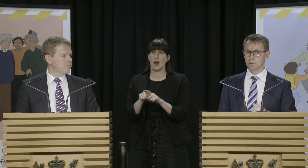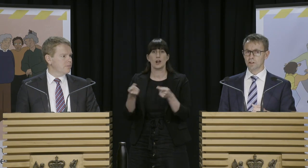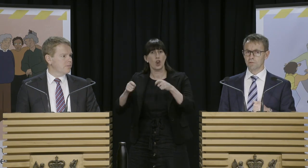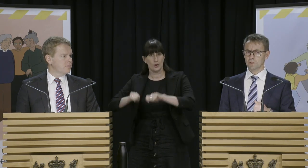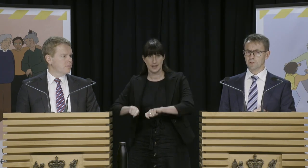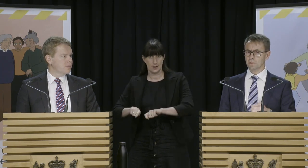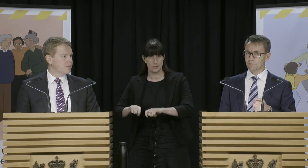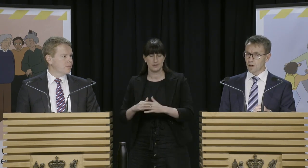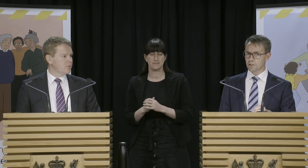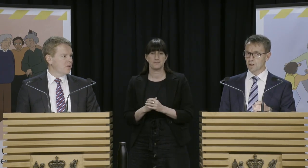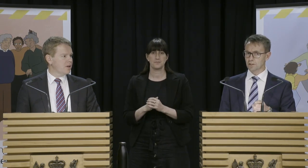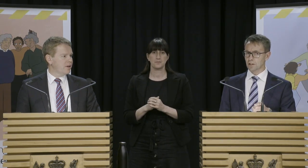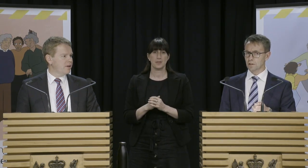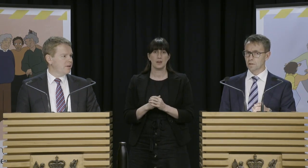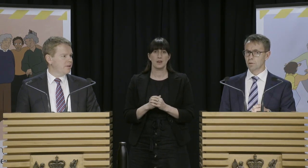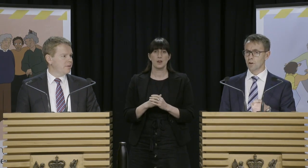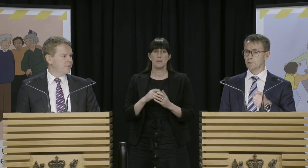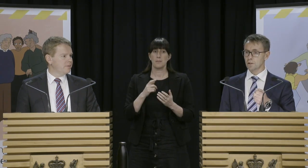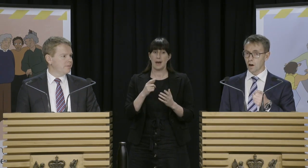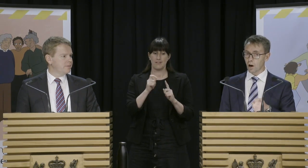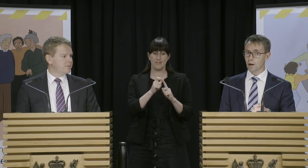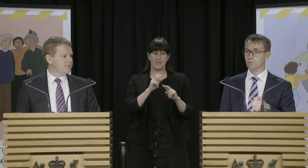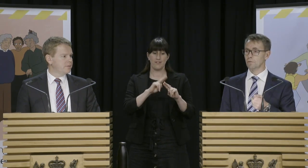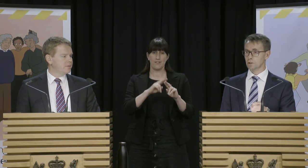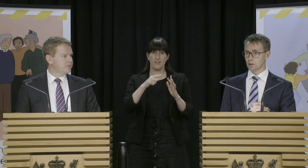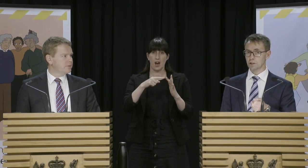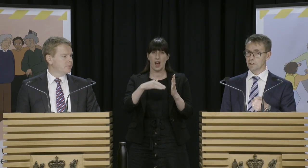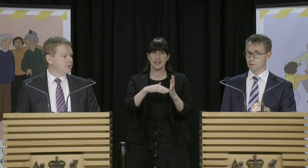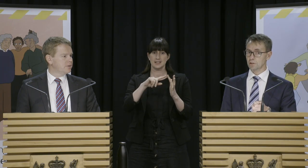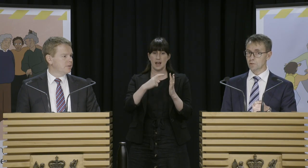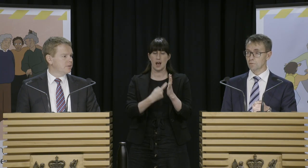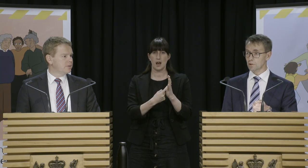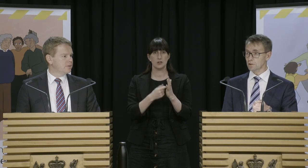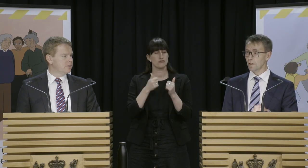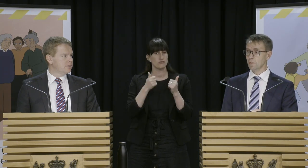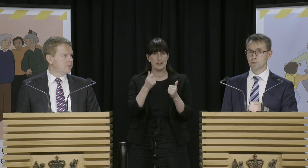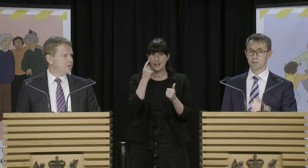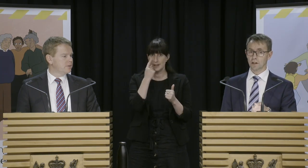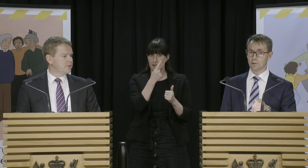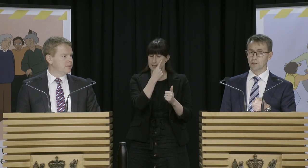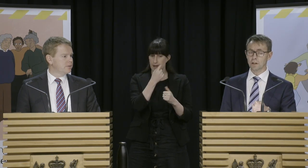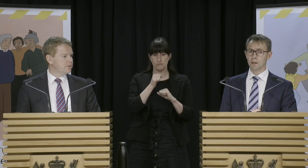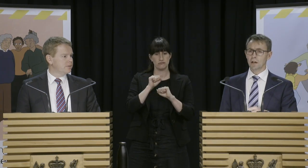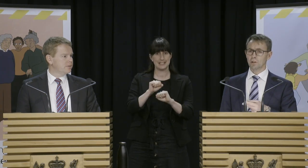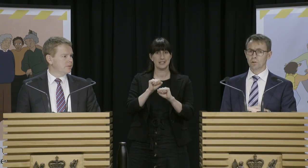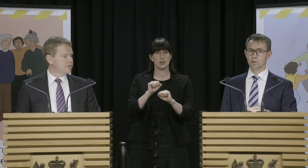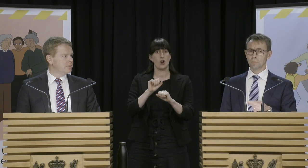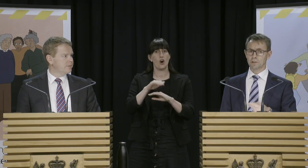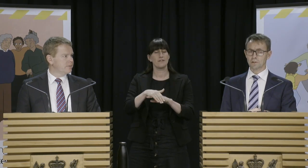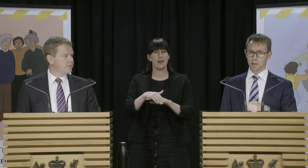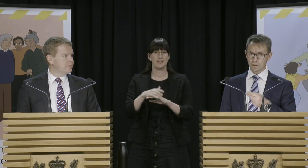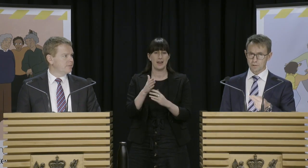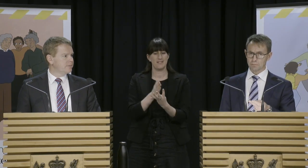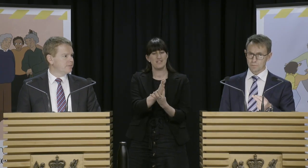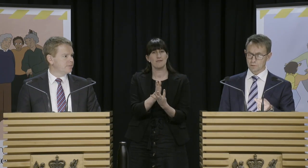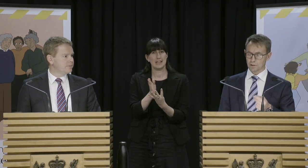good emerging evidence that the Pfizer vaccine provides a high level of protection against the Delta variant, which is encouraging. And the third comment